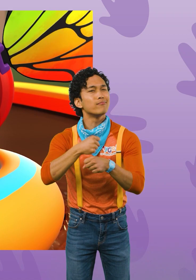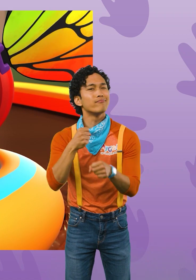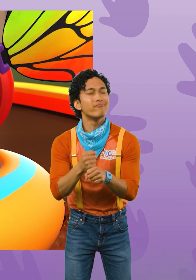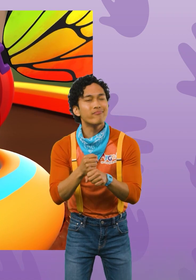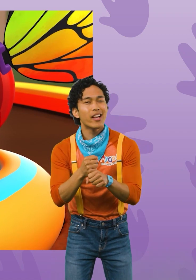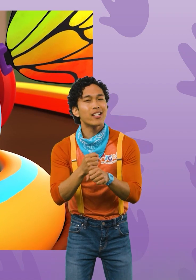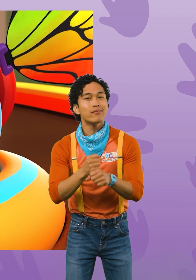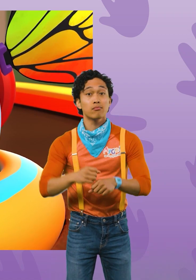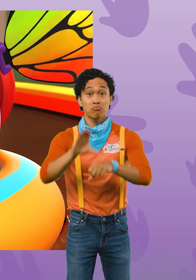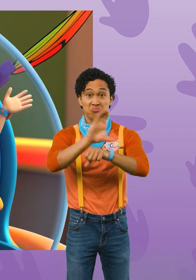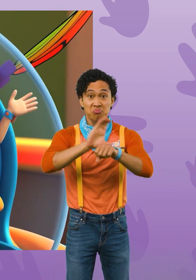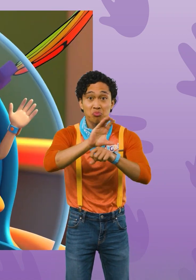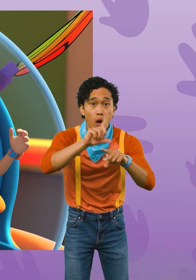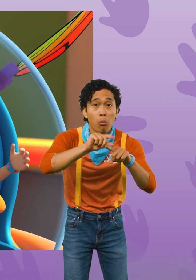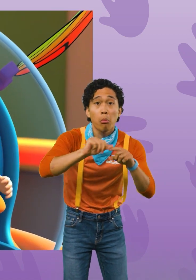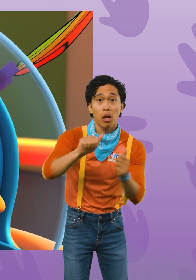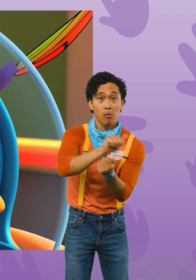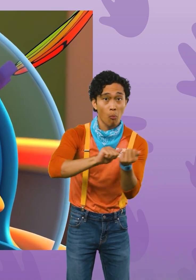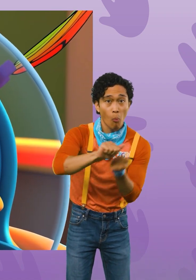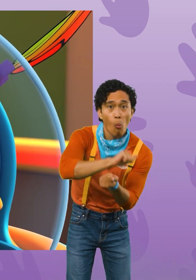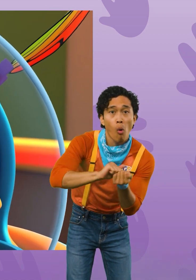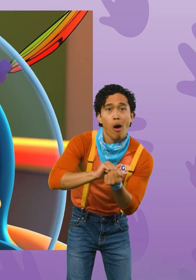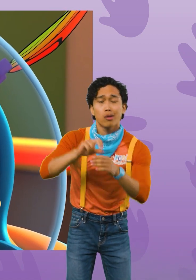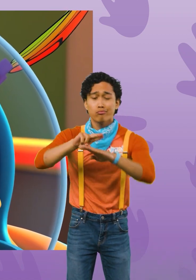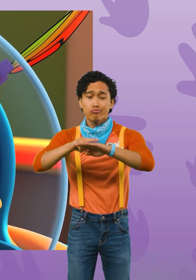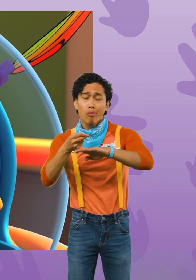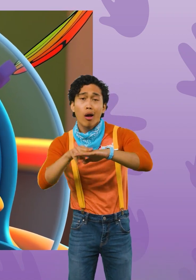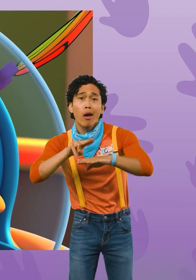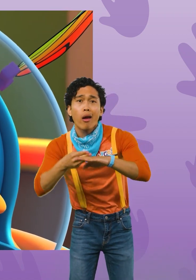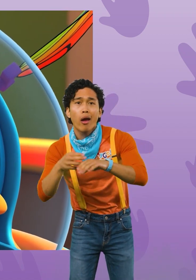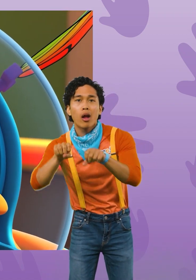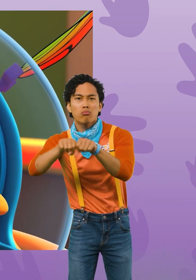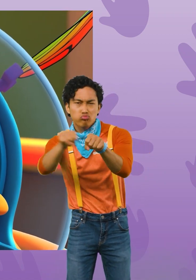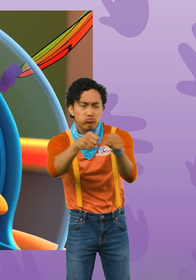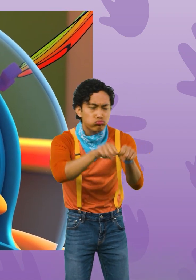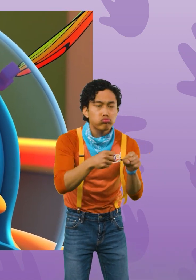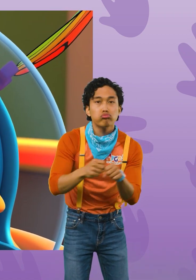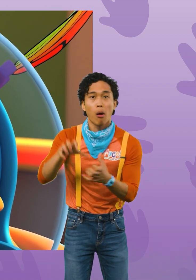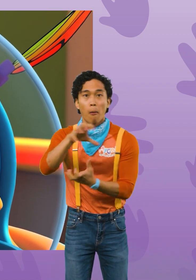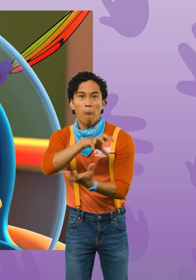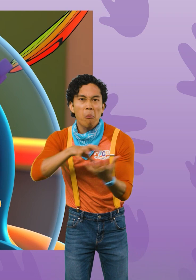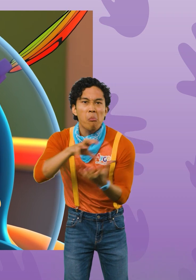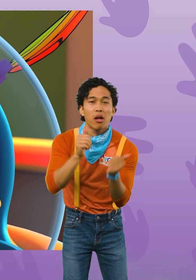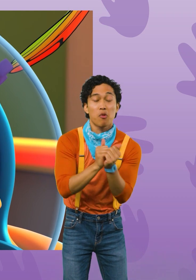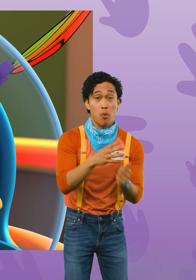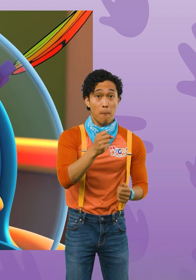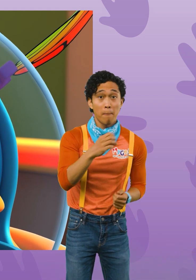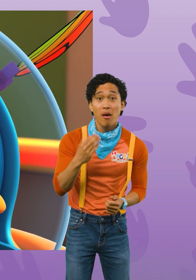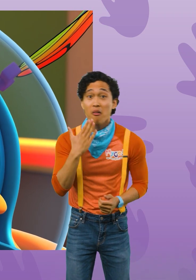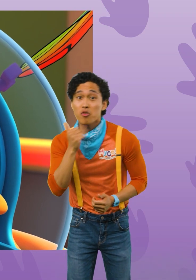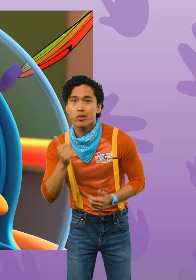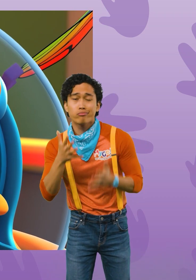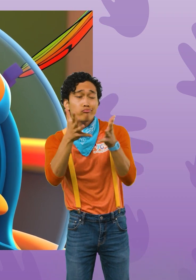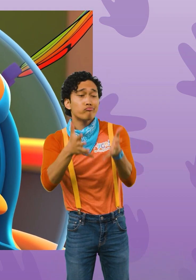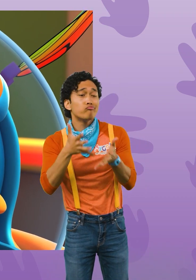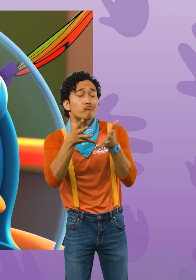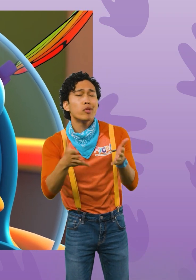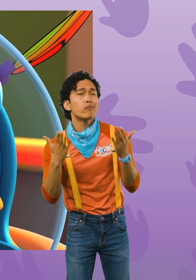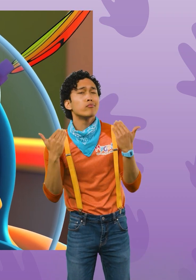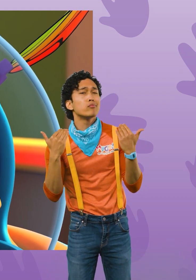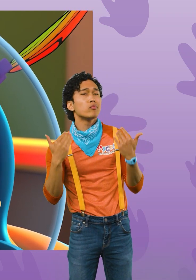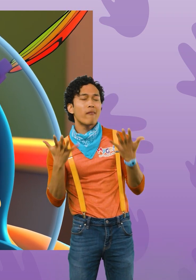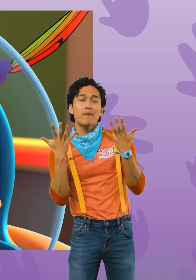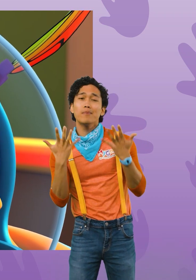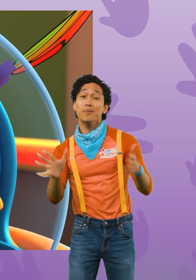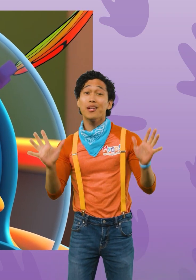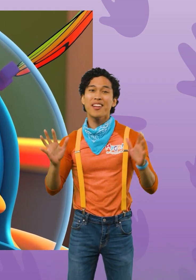chocolate bars made? Cocoa beans get washed, heated, crunched, mixed with milk and sugar, and then cooled down